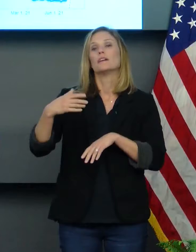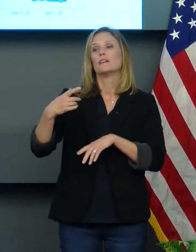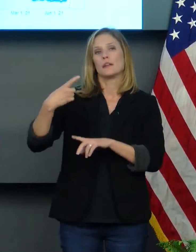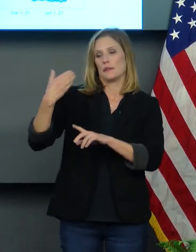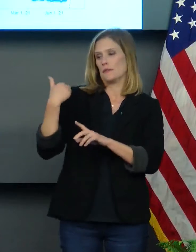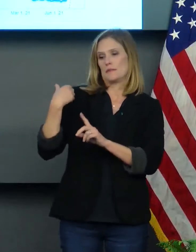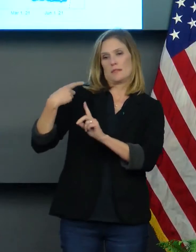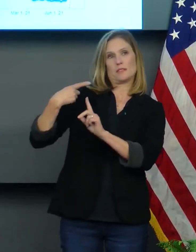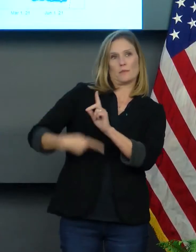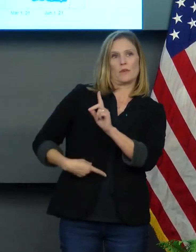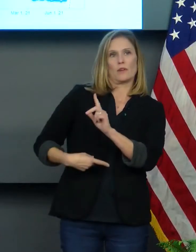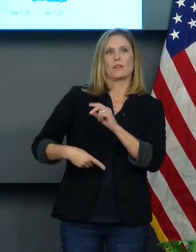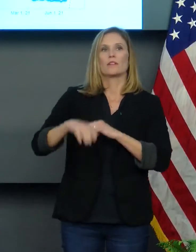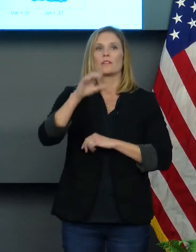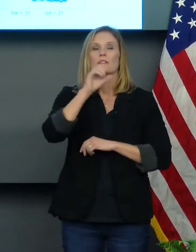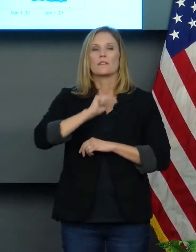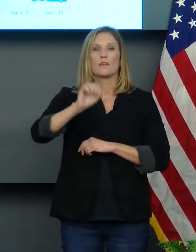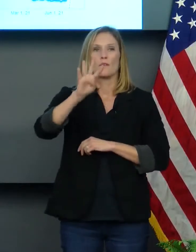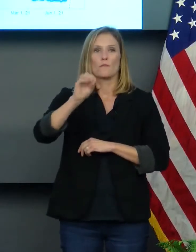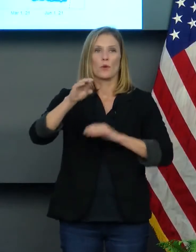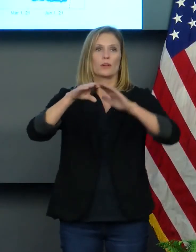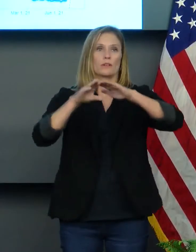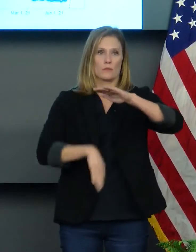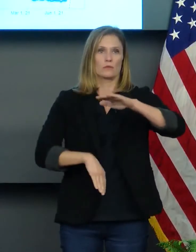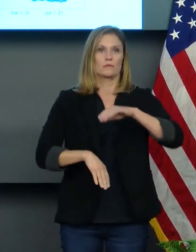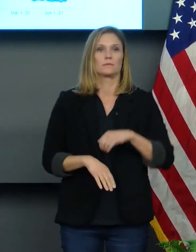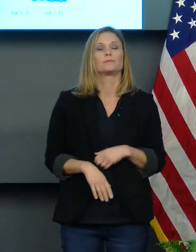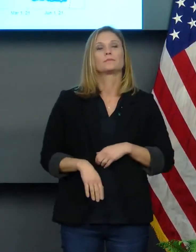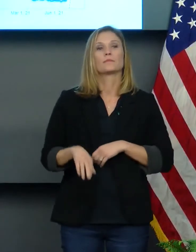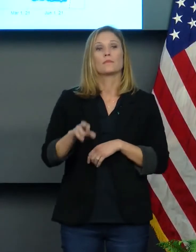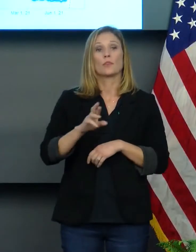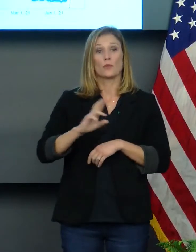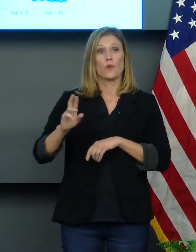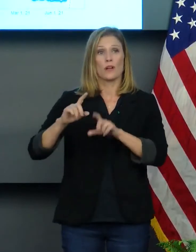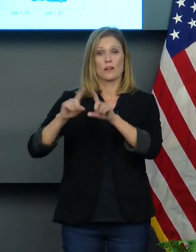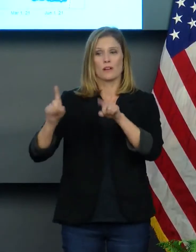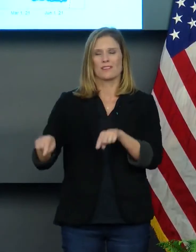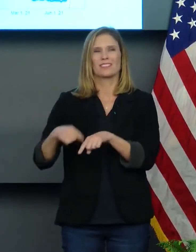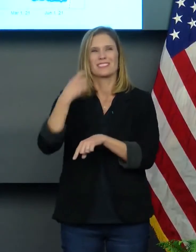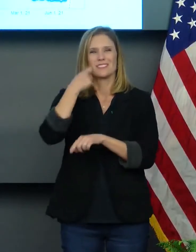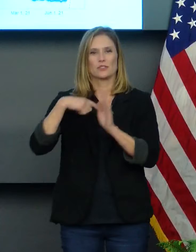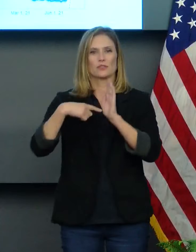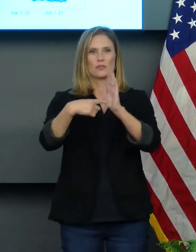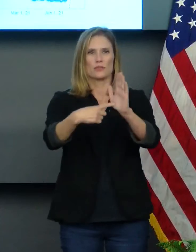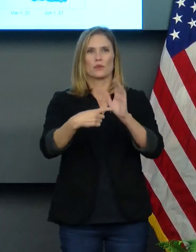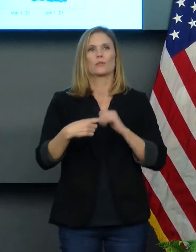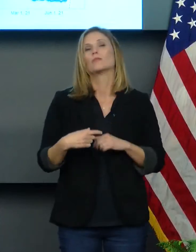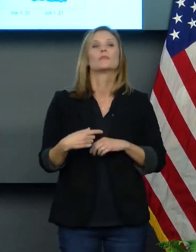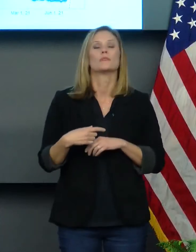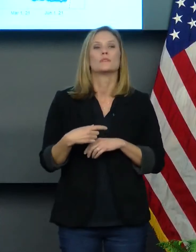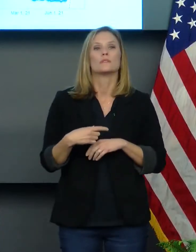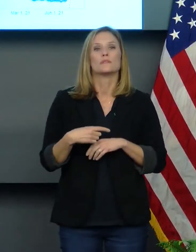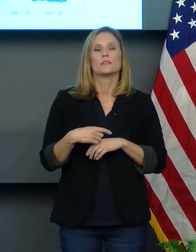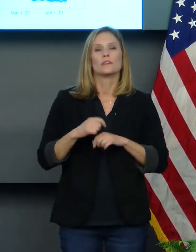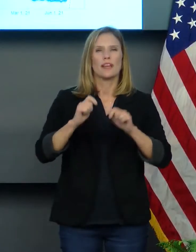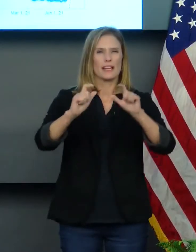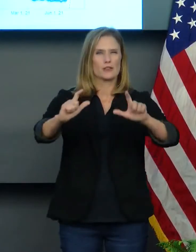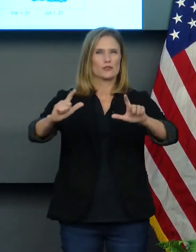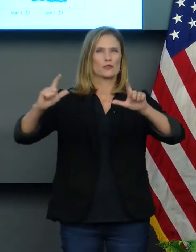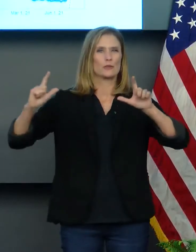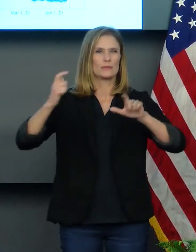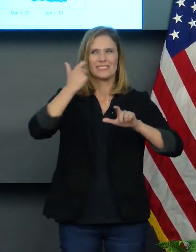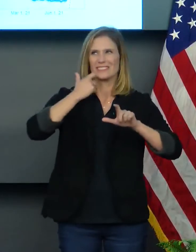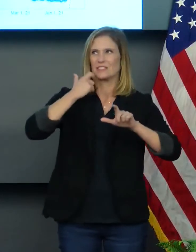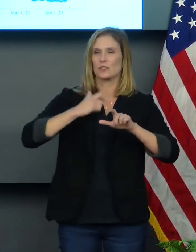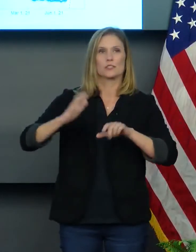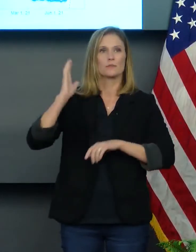40. And on the bottom right, you'll see what was just shown a second ago in a zoomed-in fashion, the number